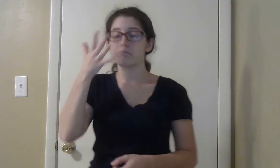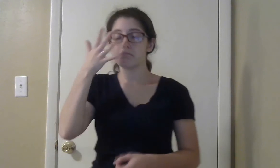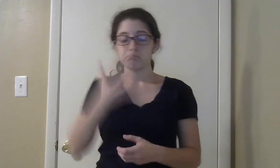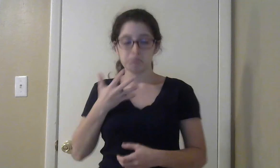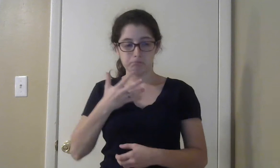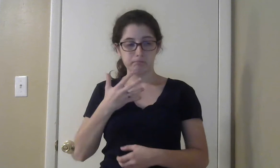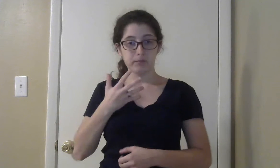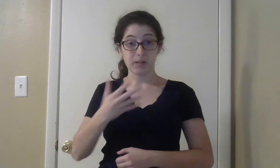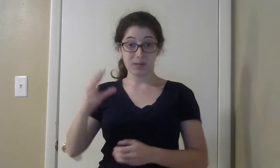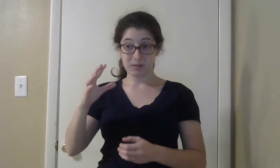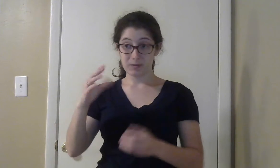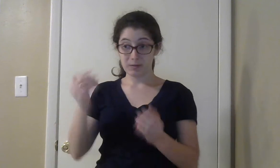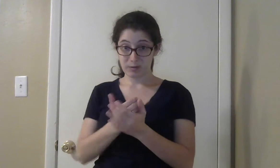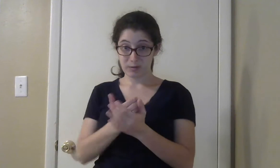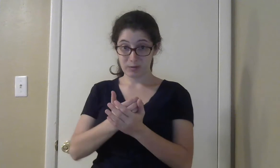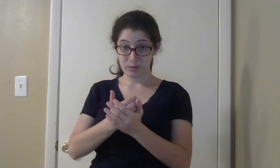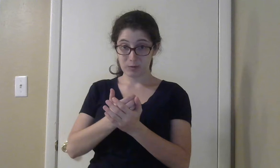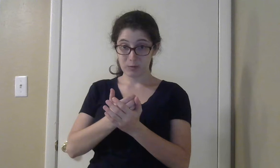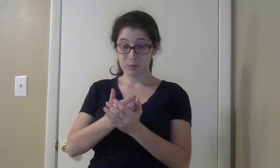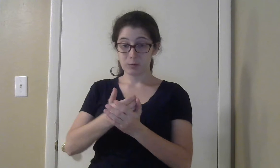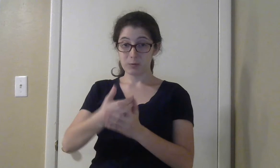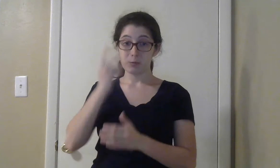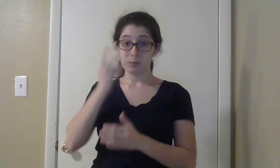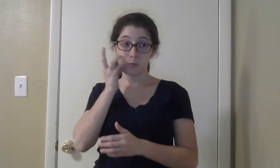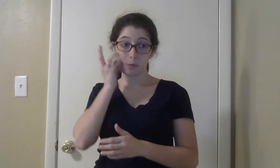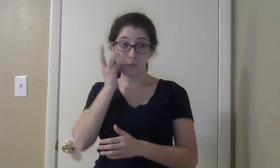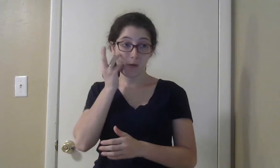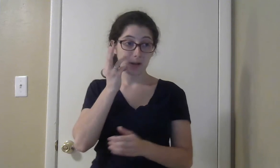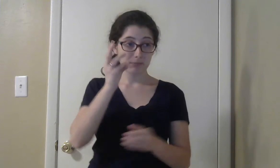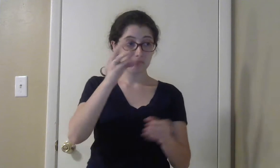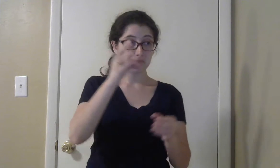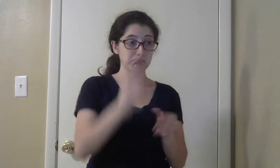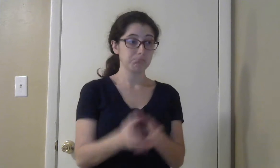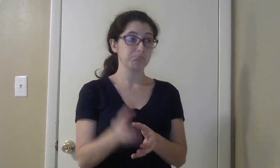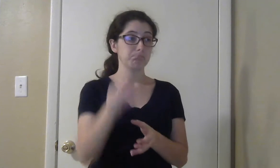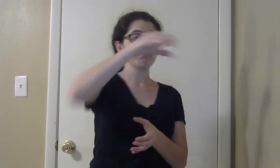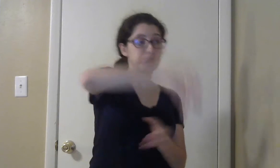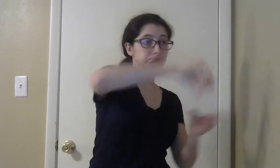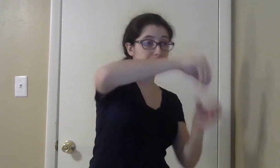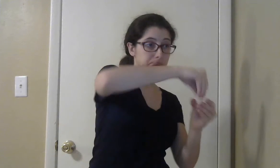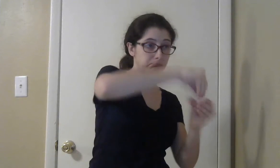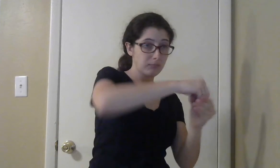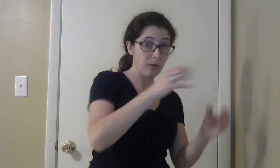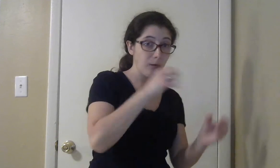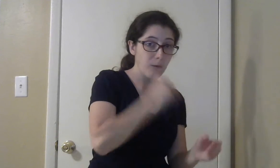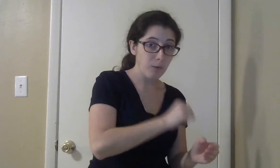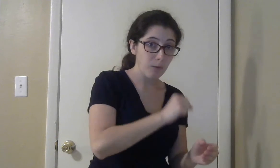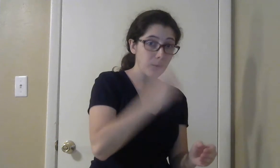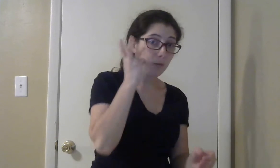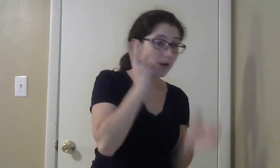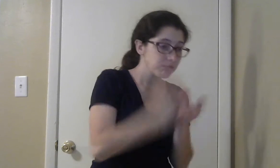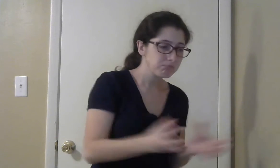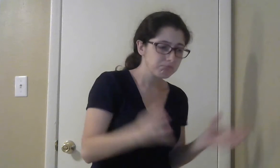it is, the skins burst and the wine is spilled and the skins are destroyed. But the new wine is put in